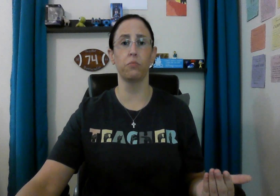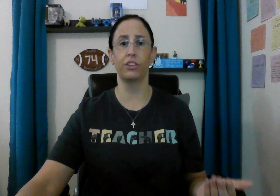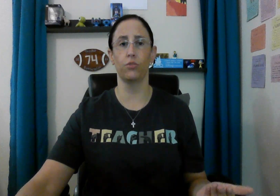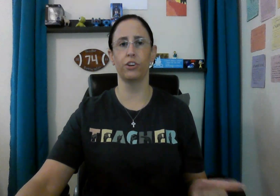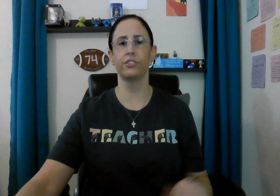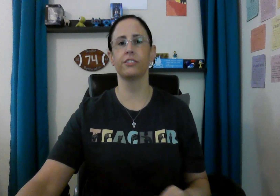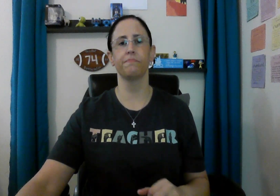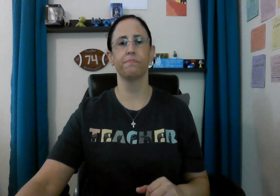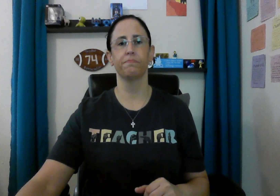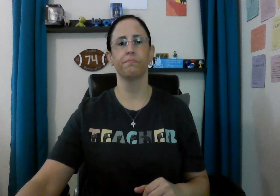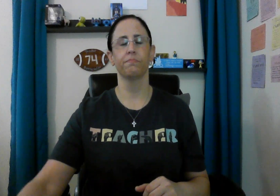with your words.